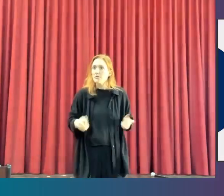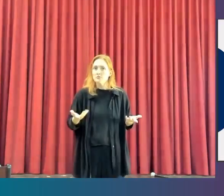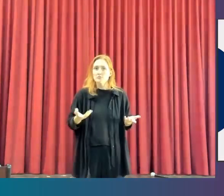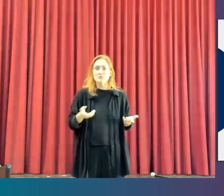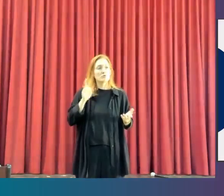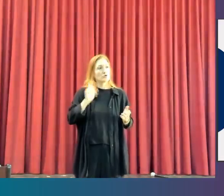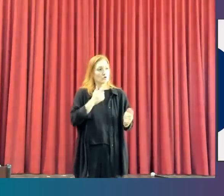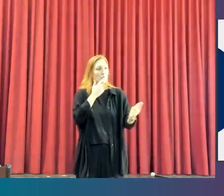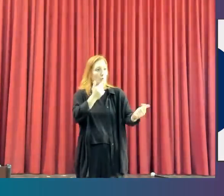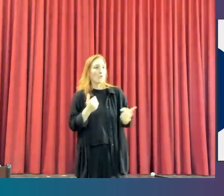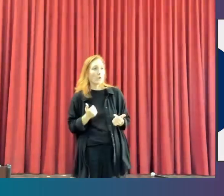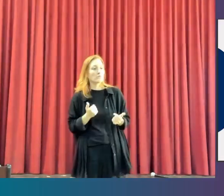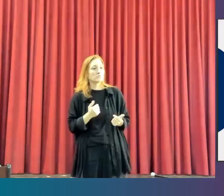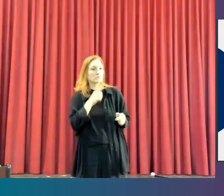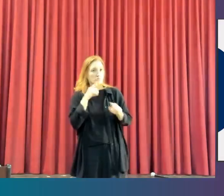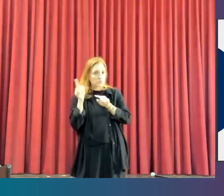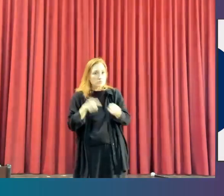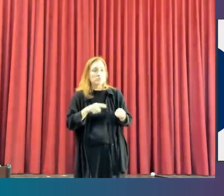report.